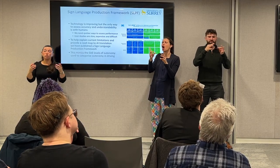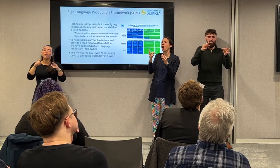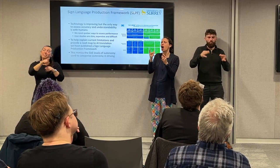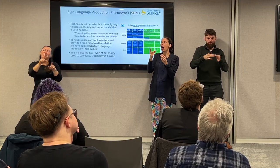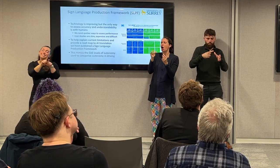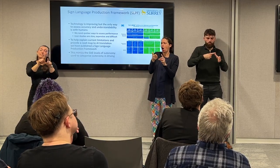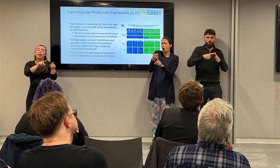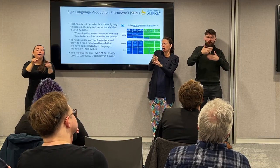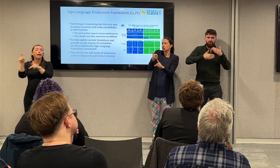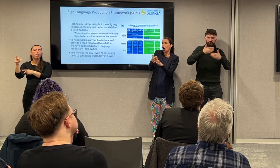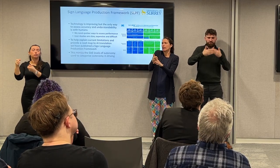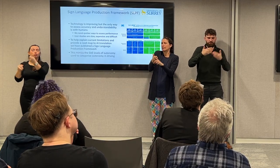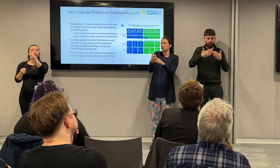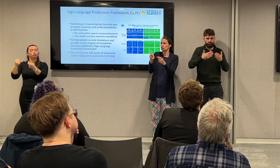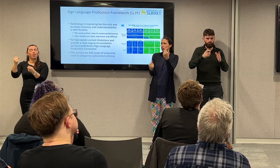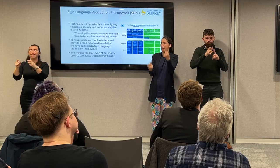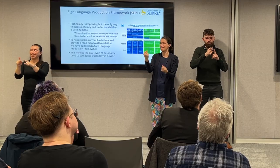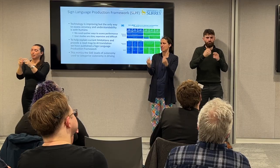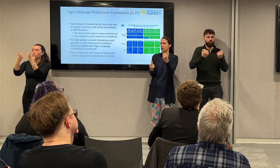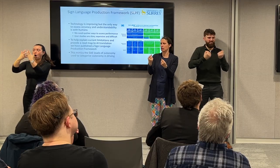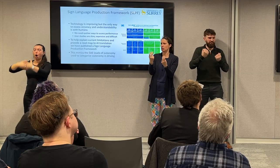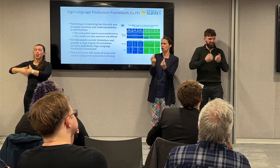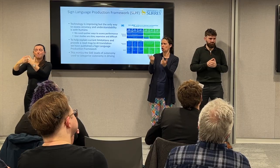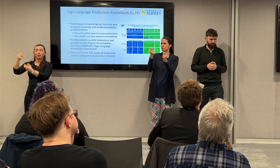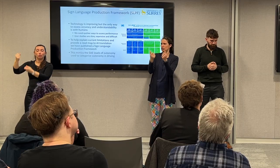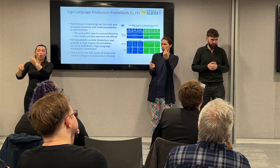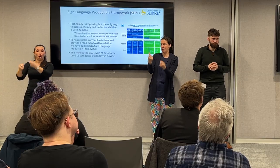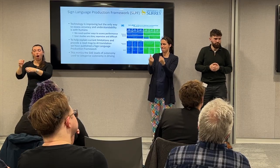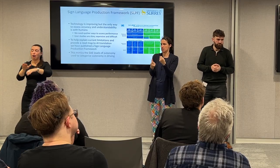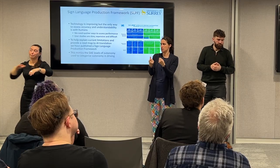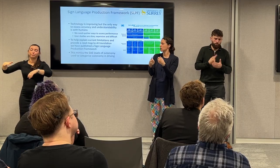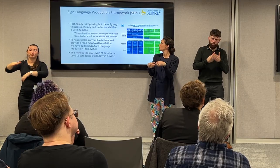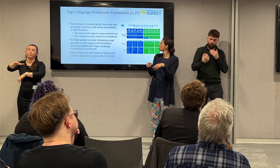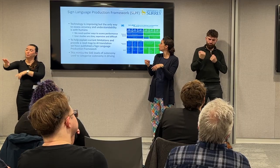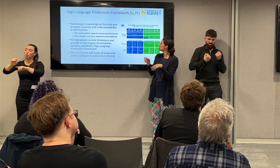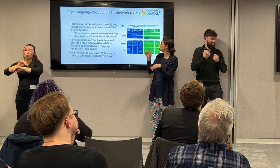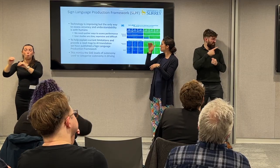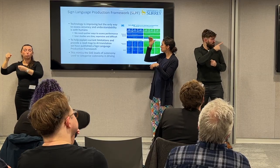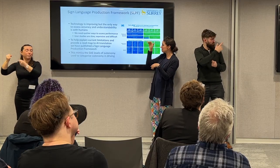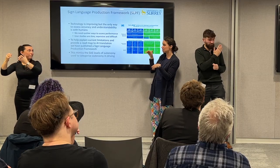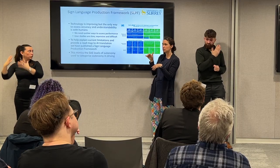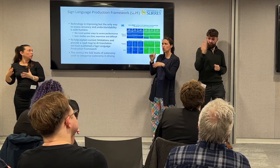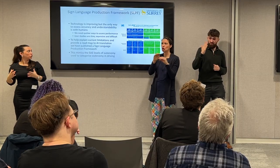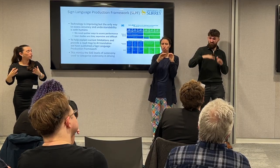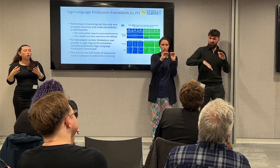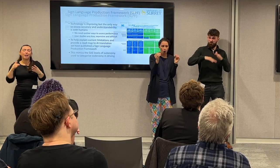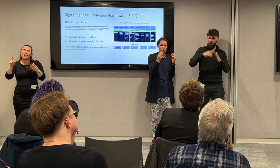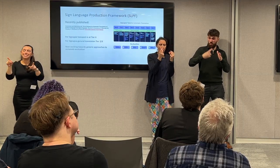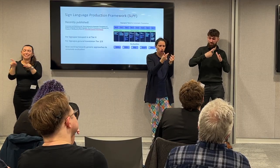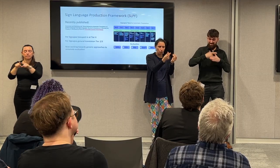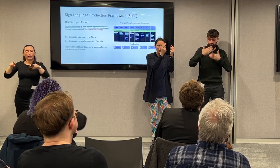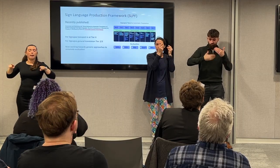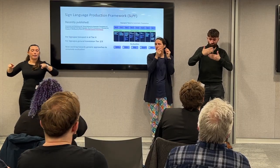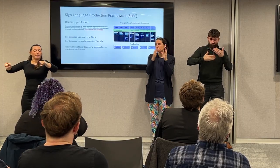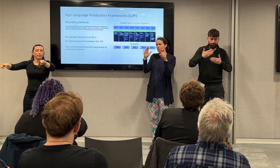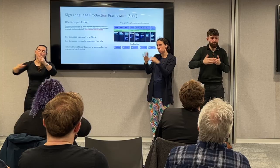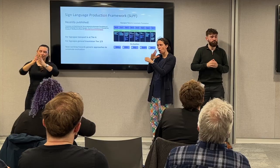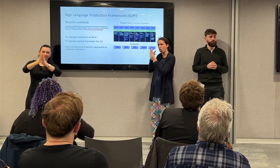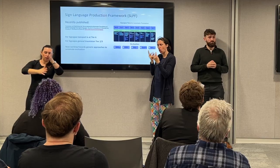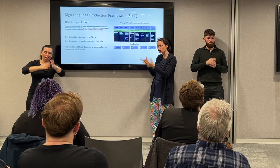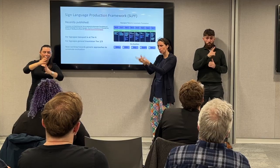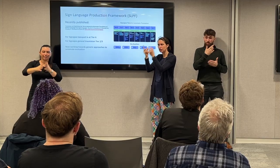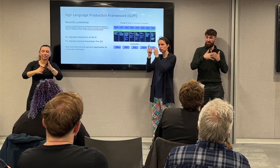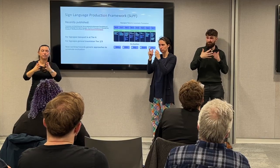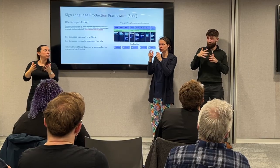right? So down here you've got no automation, up here you've got full automation. We've done a very similar thing with sign, and so we've got